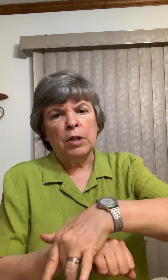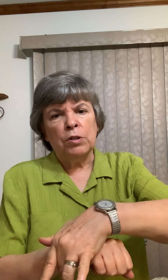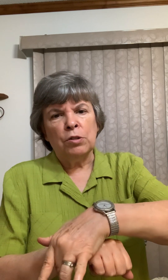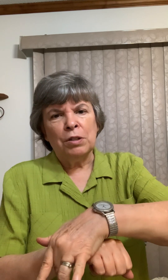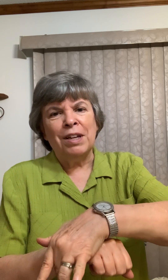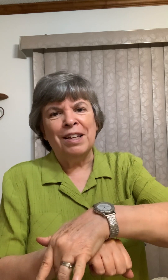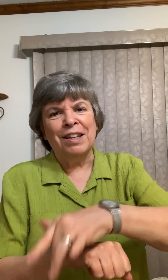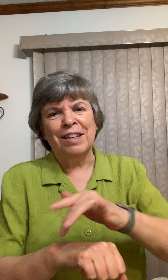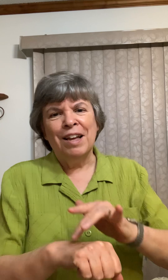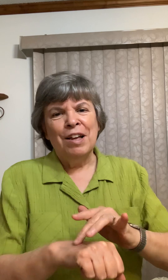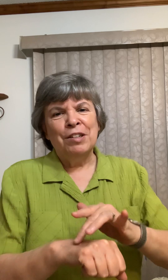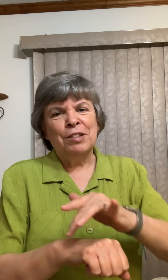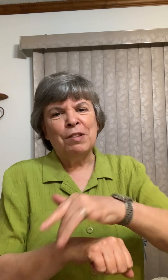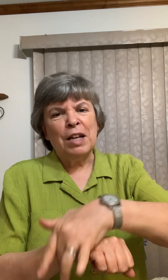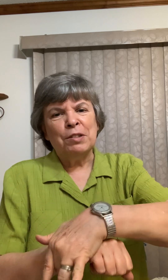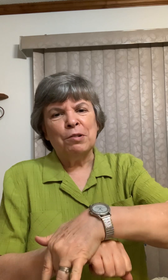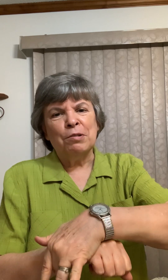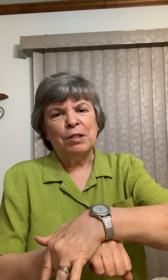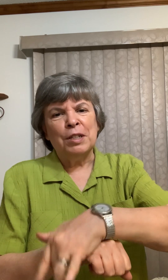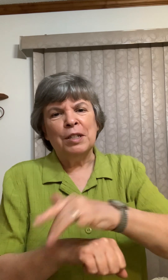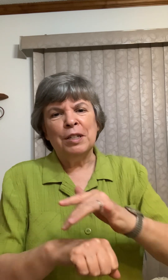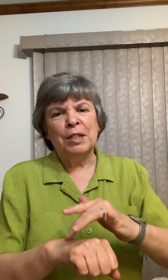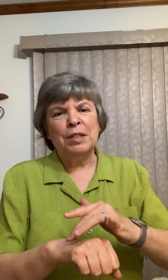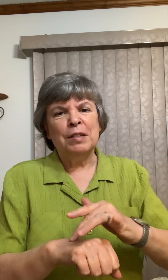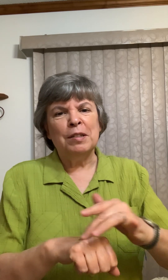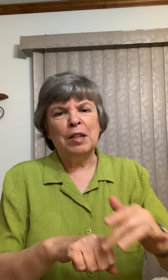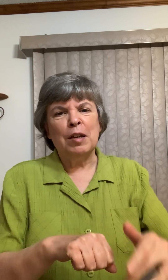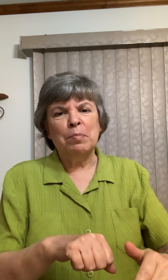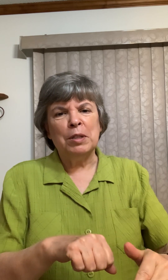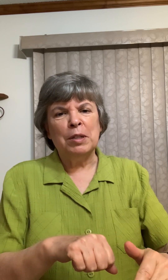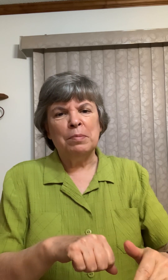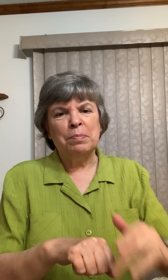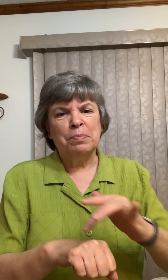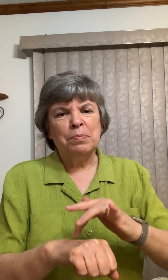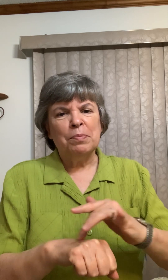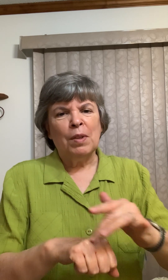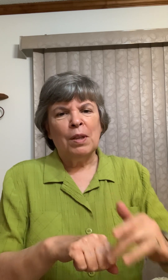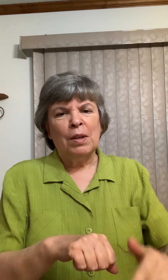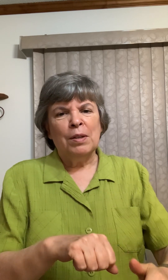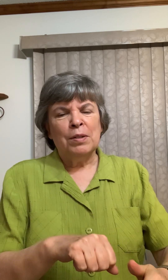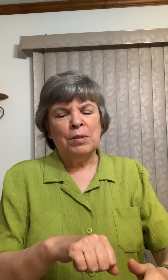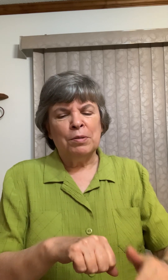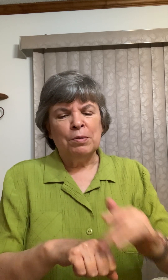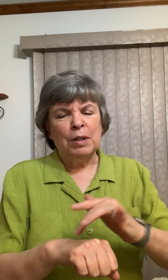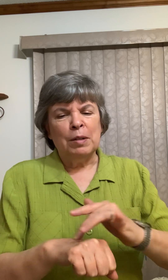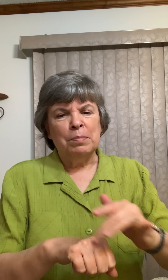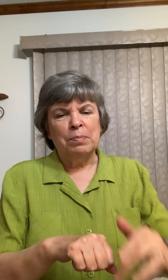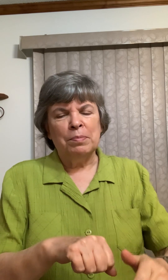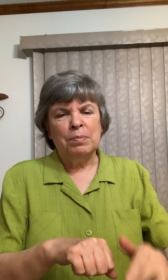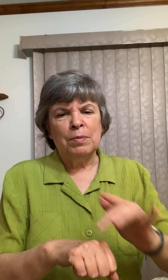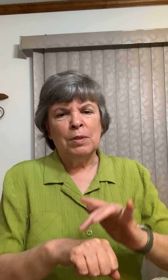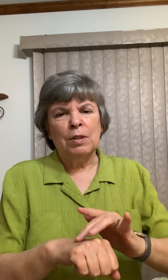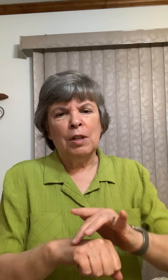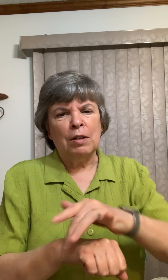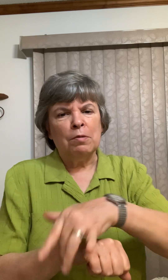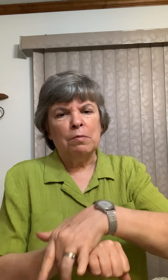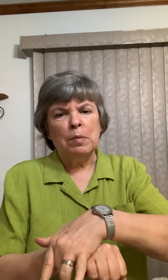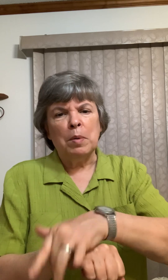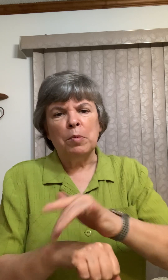edge. So that's early, and this is empty. So good luck remembering that.